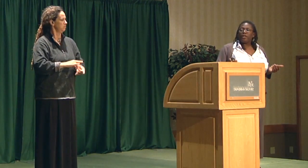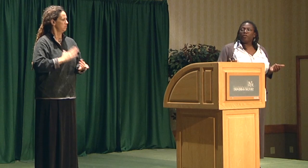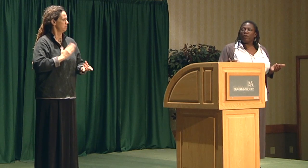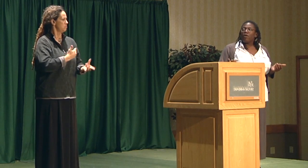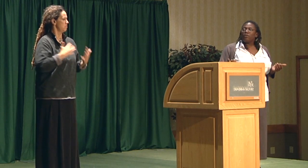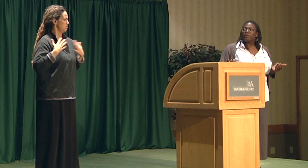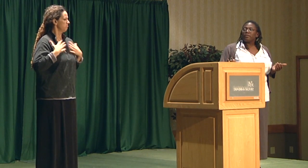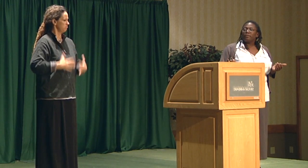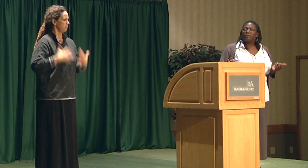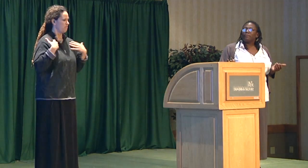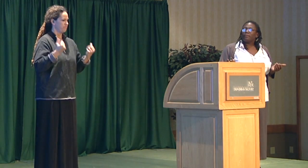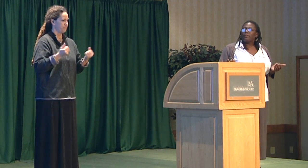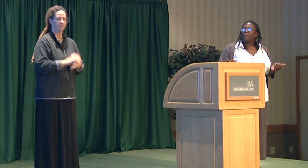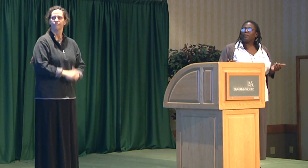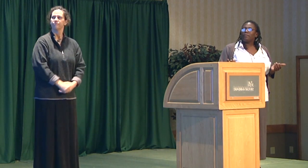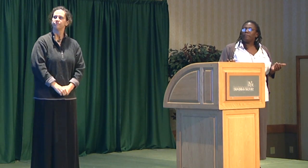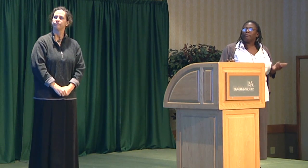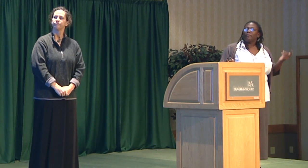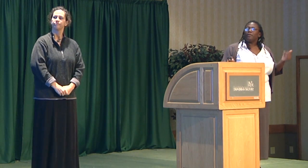The particular goals